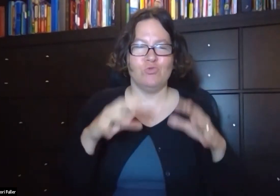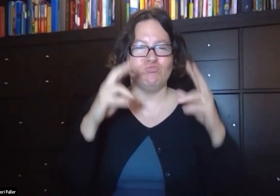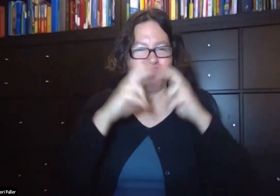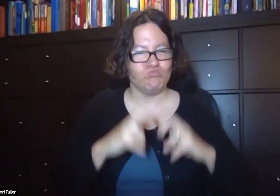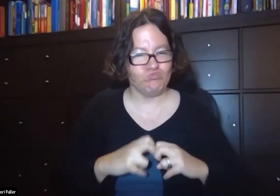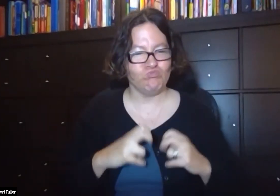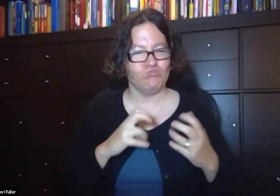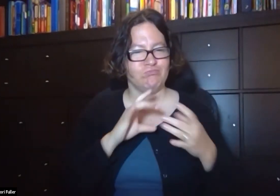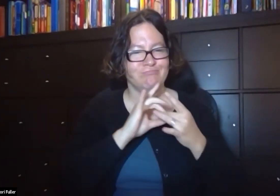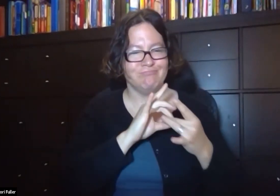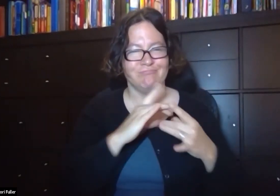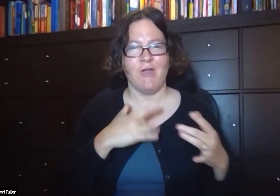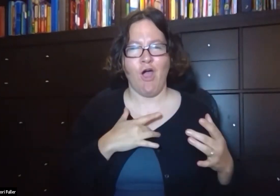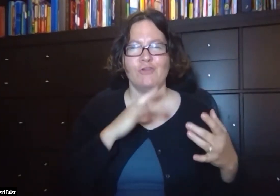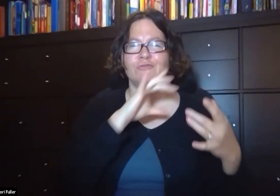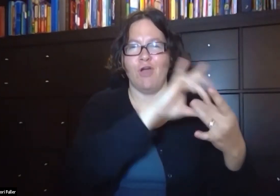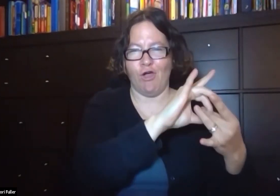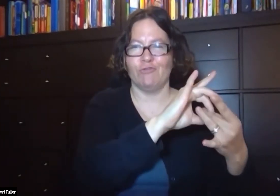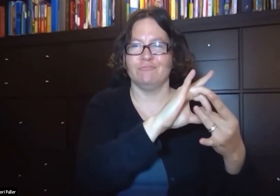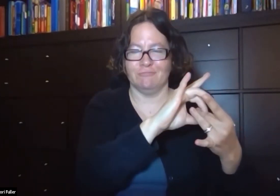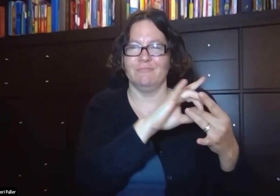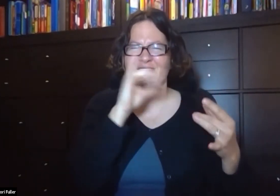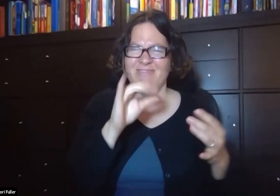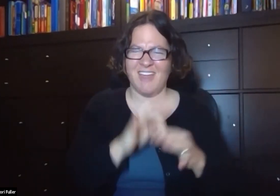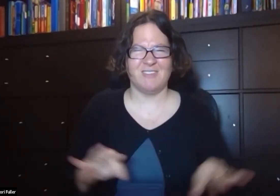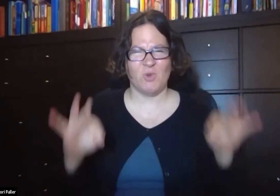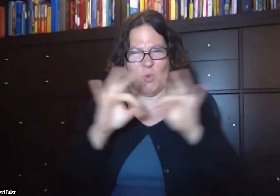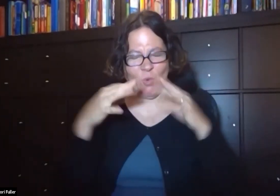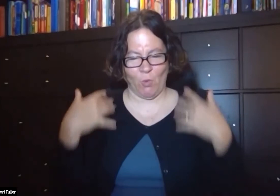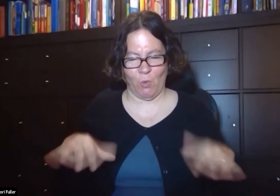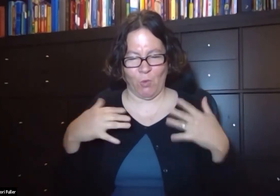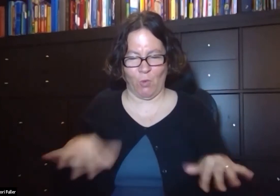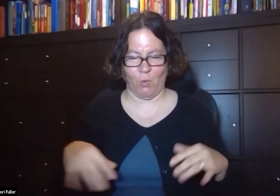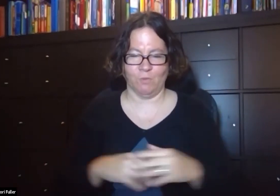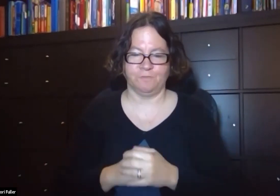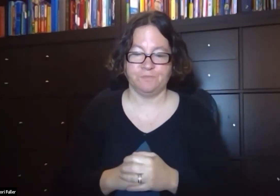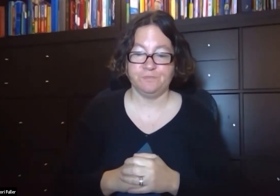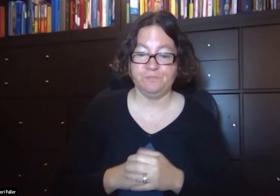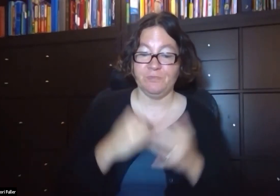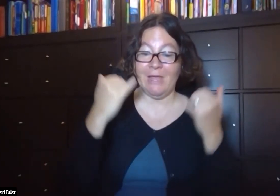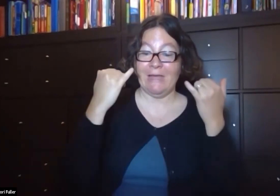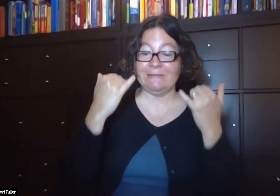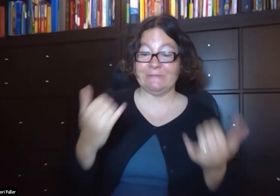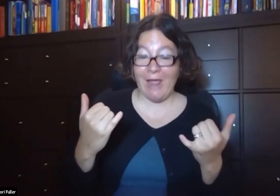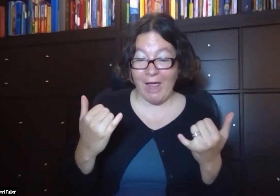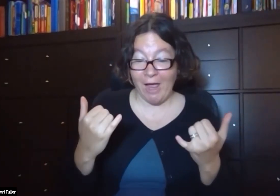of how Jesus would also respond to other people and to be empathetic and